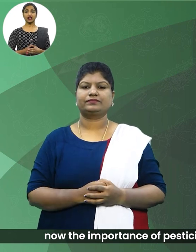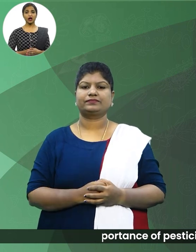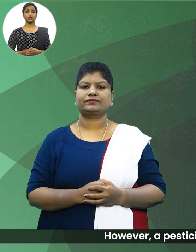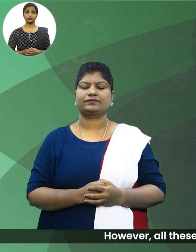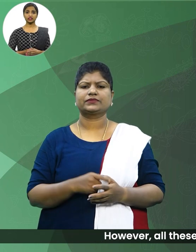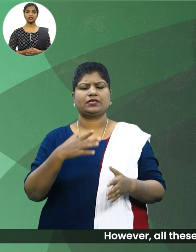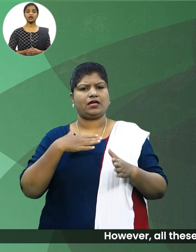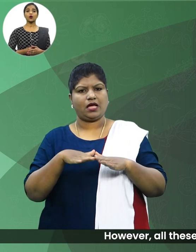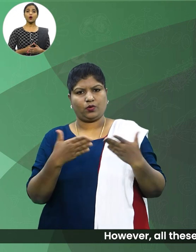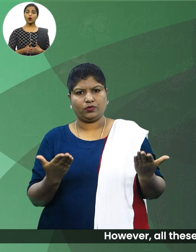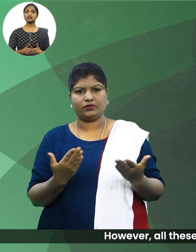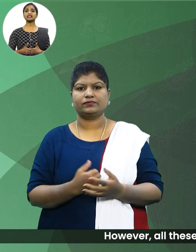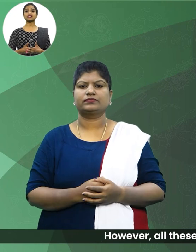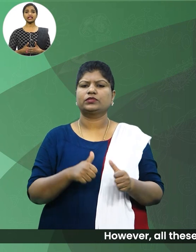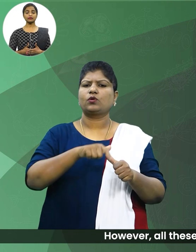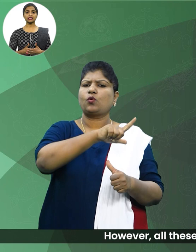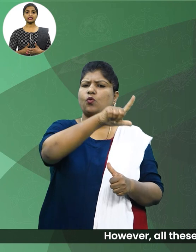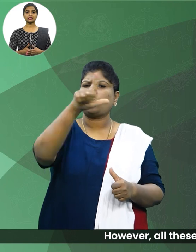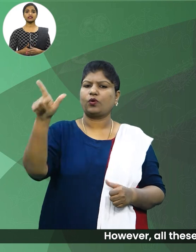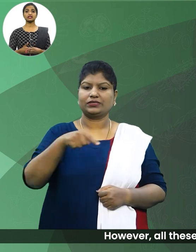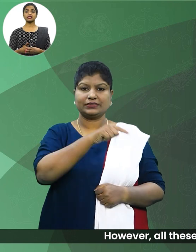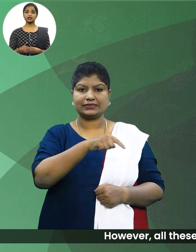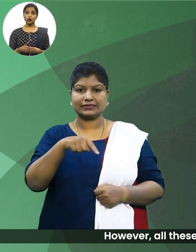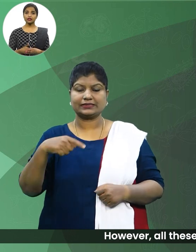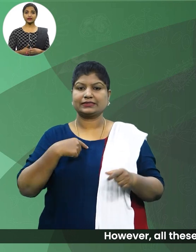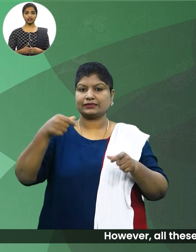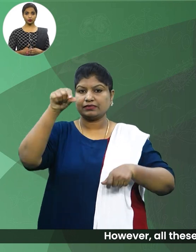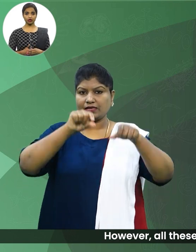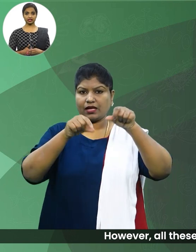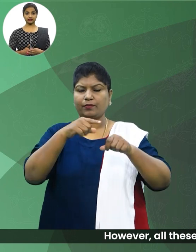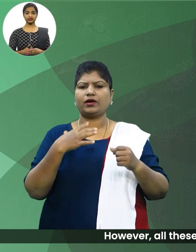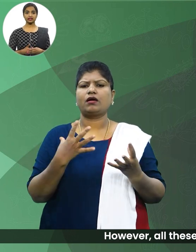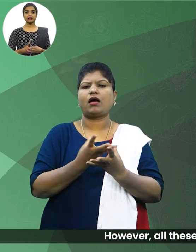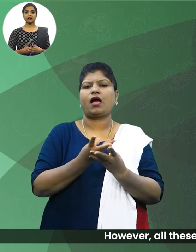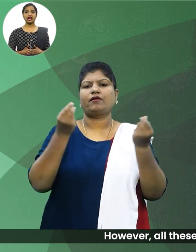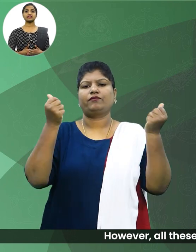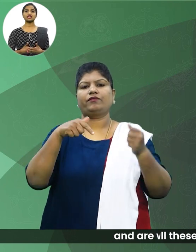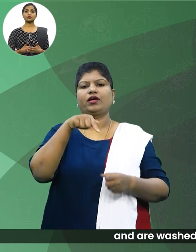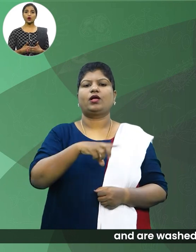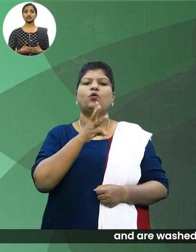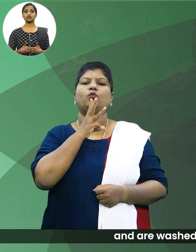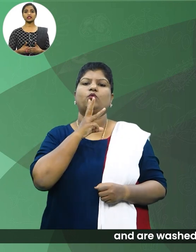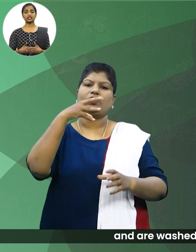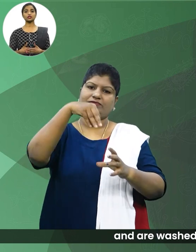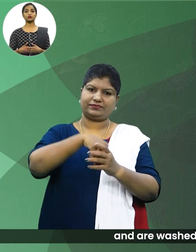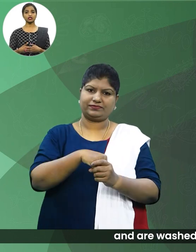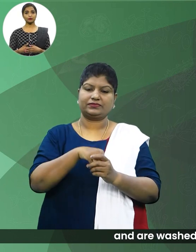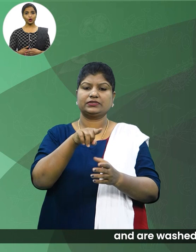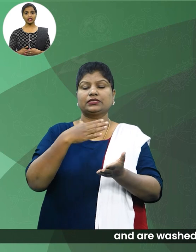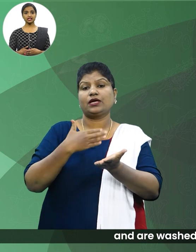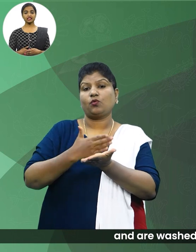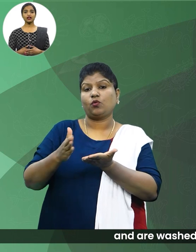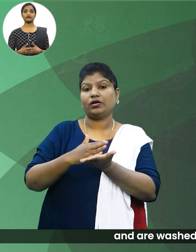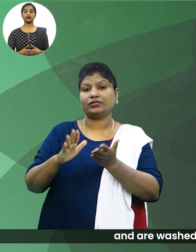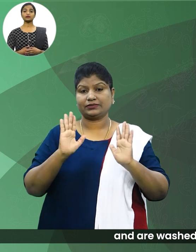However, all these chemicals dissolve in the water and are washed into water